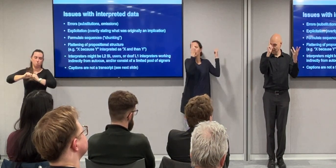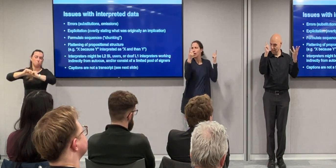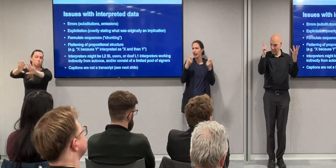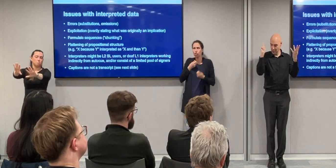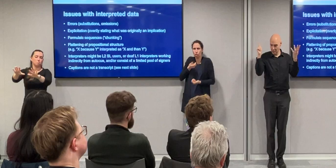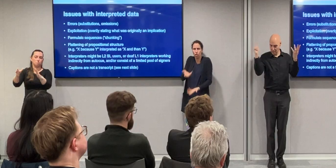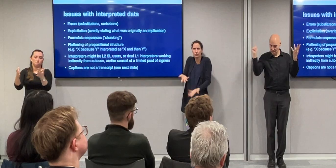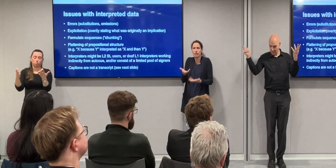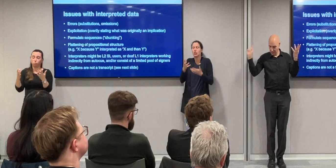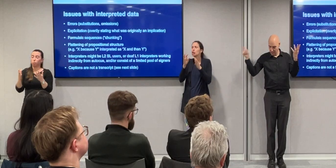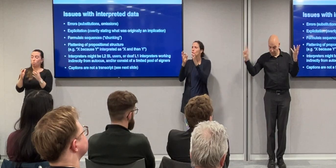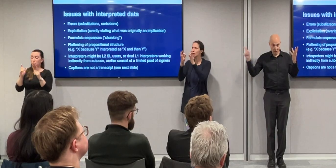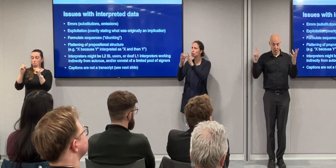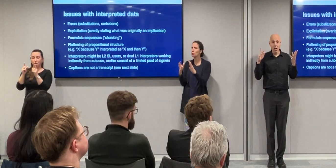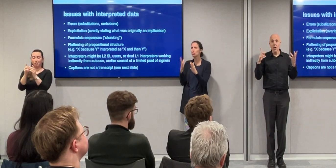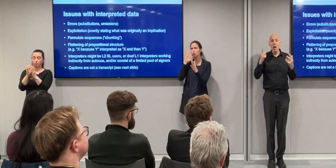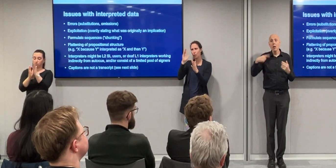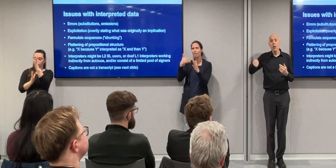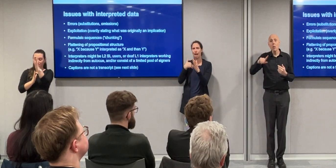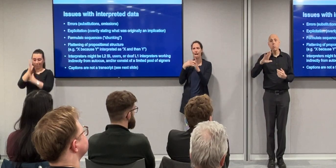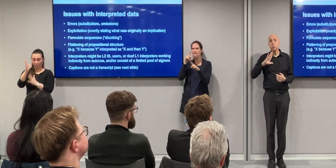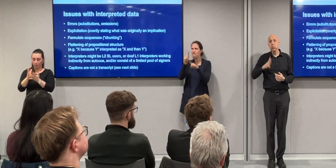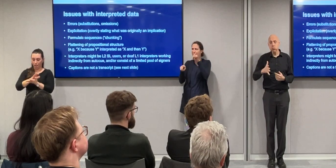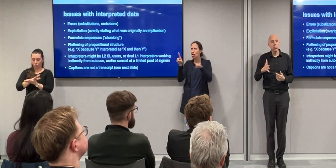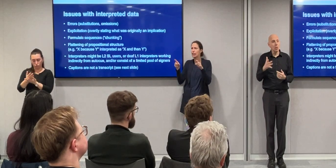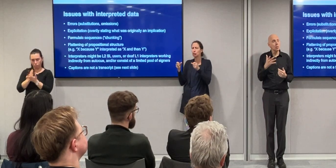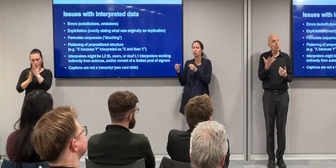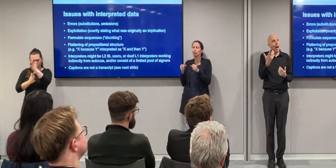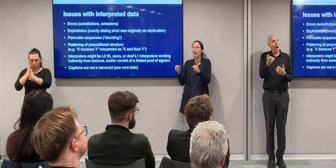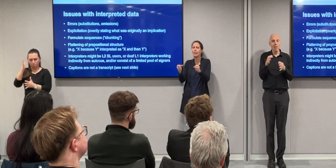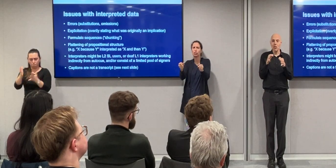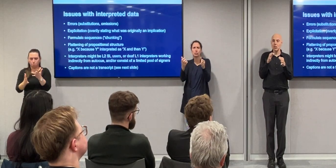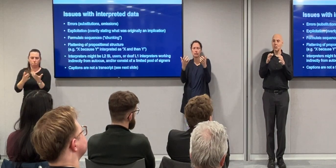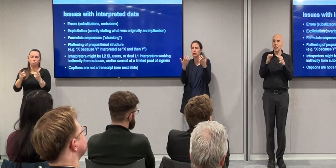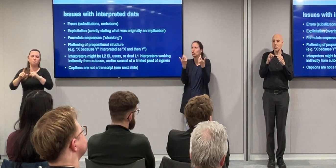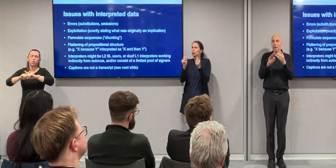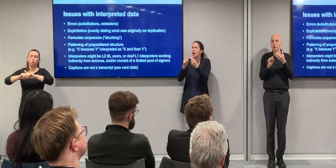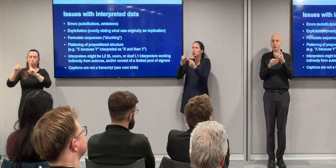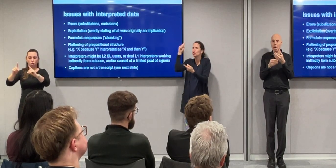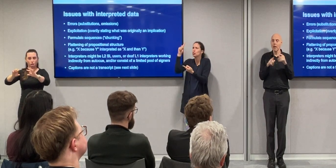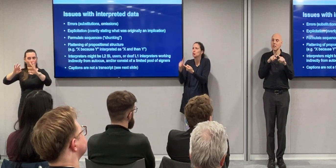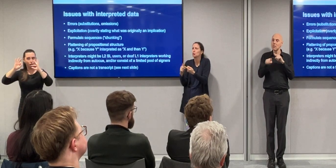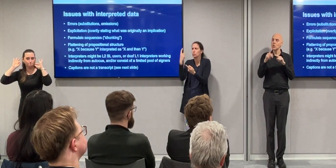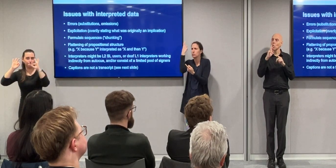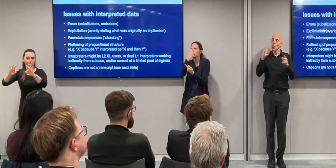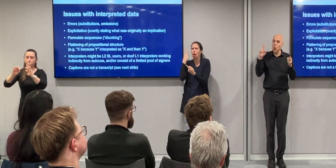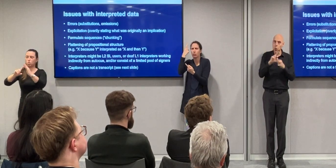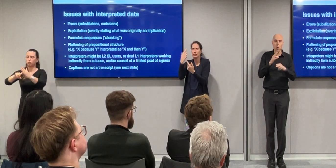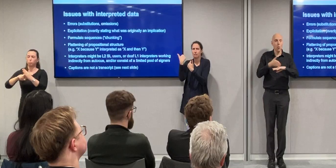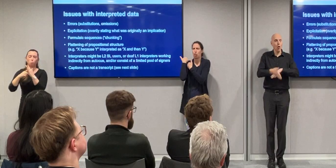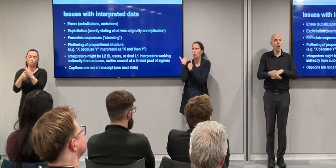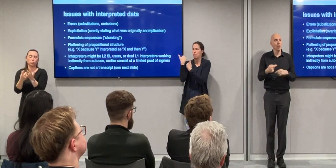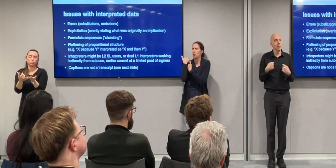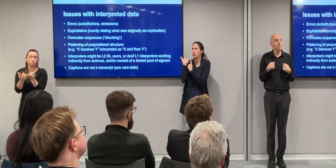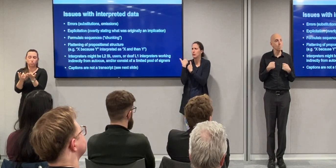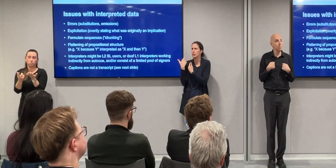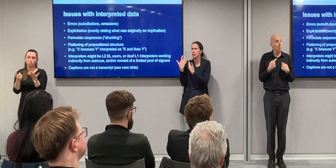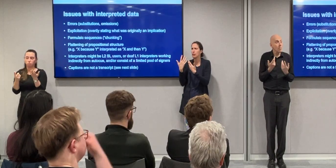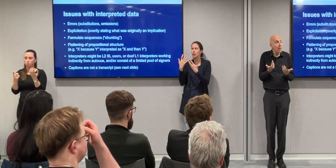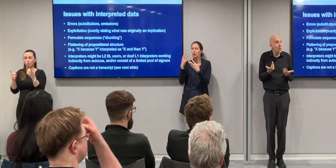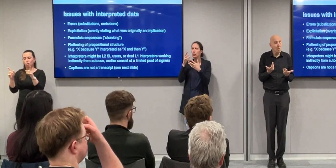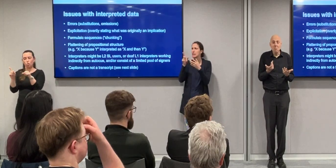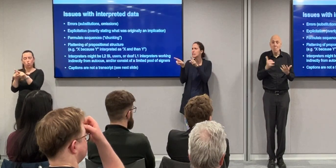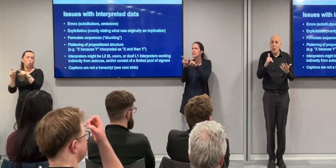exhausted. So interpreters will have various strategies where they try to reduce the cognitive burden. And that's the same whether they're